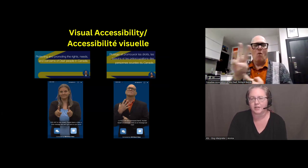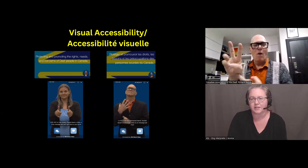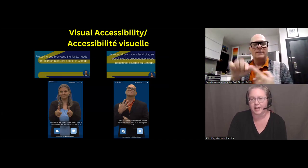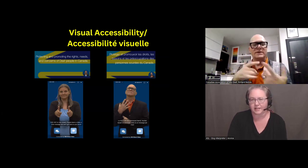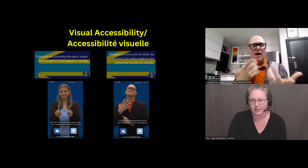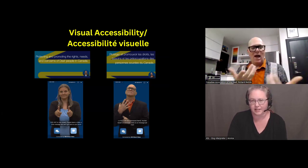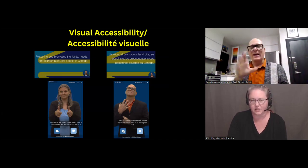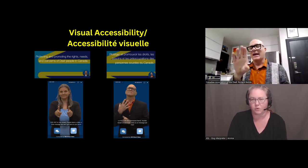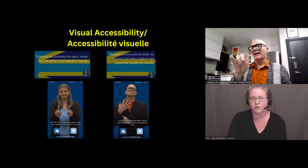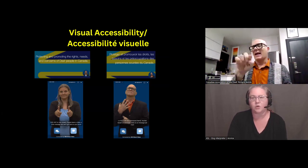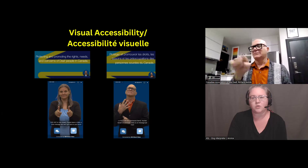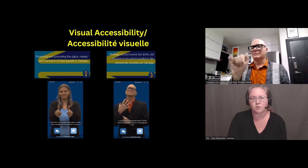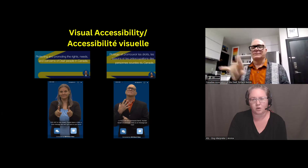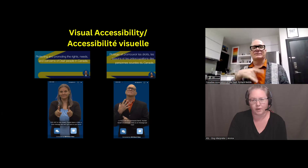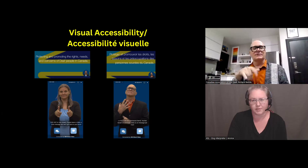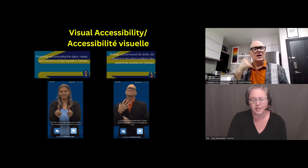this access. So if you go to our website,